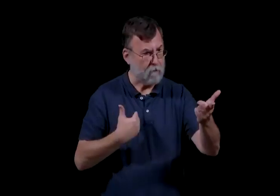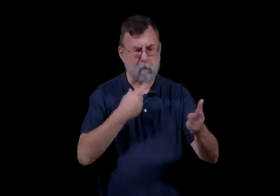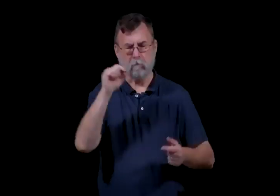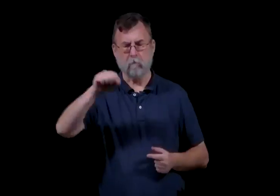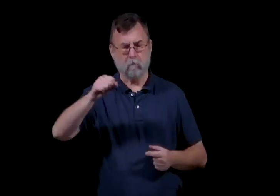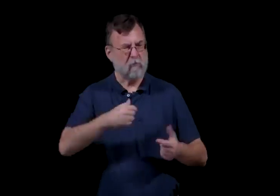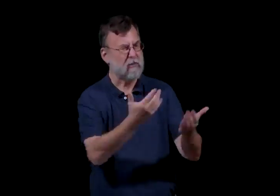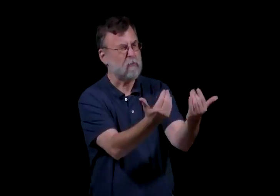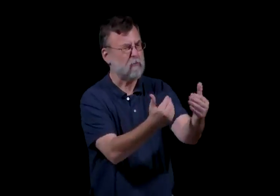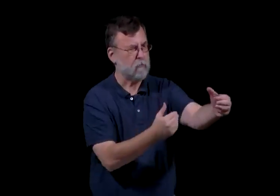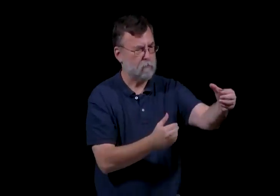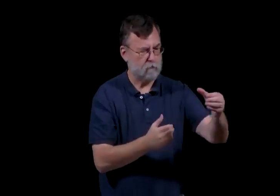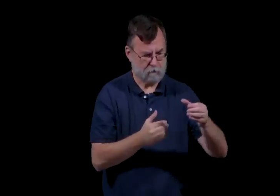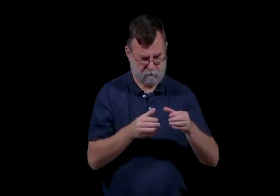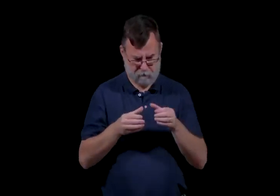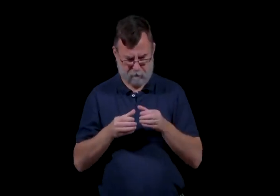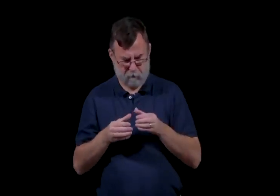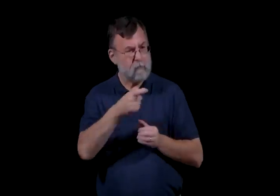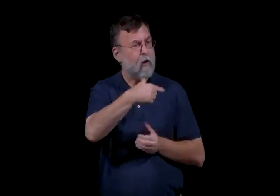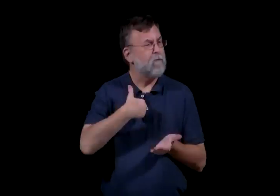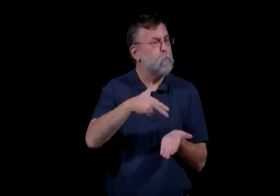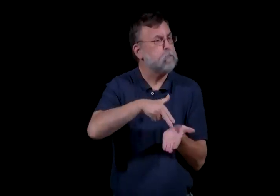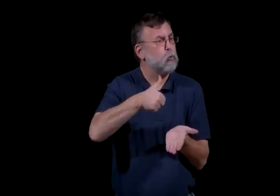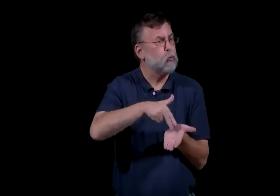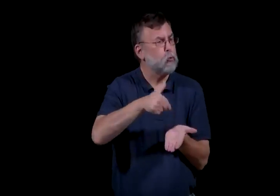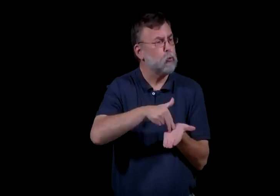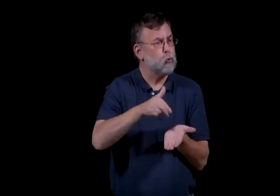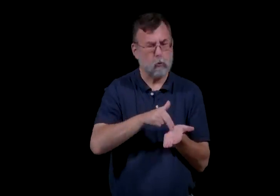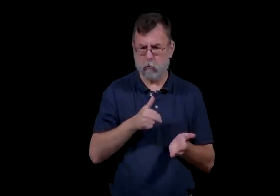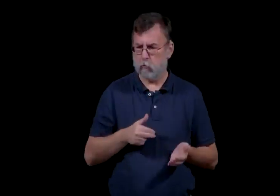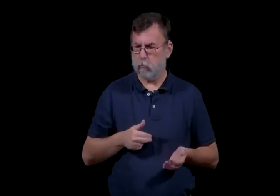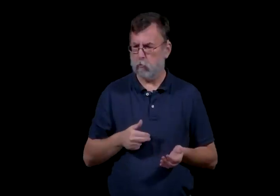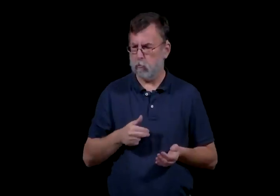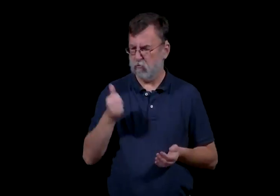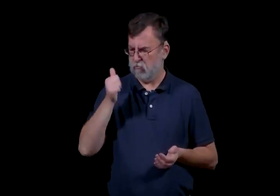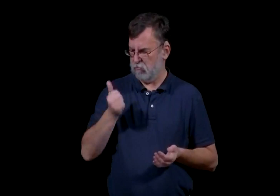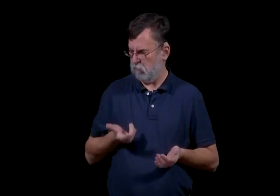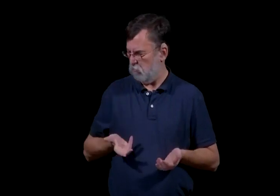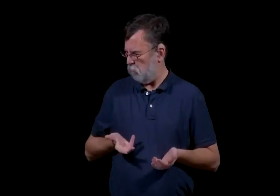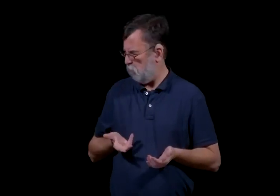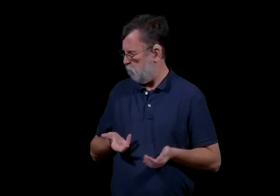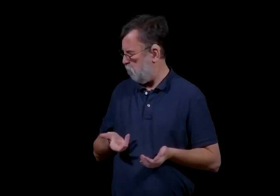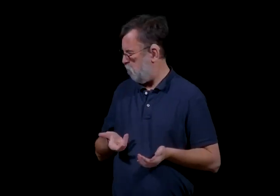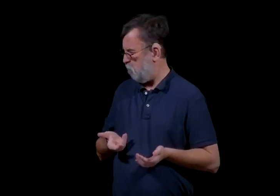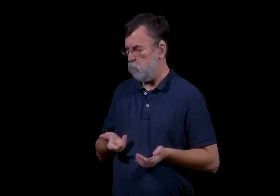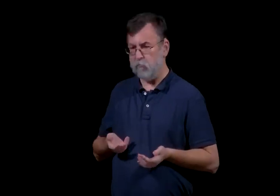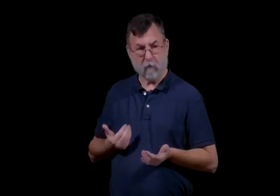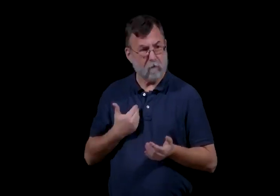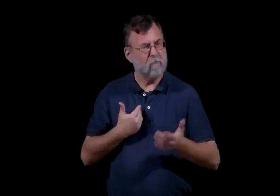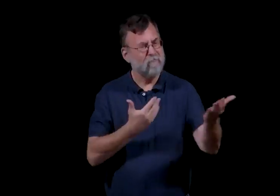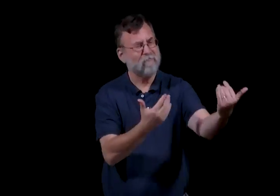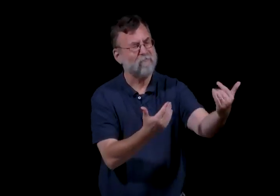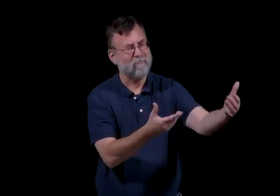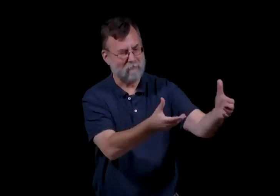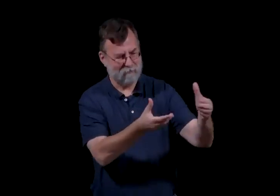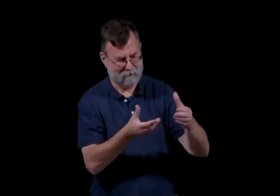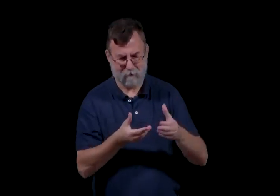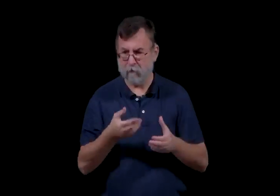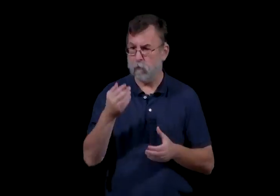in, and she did. So she gave me that oil and then some butter as well. And I'm there, butter and oil. So, okay, so we